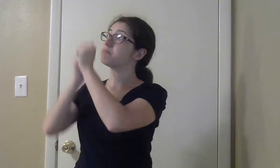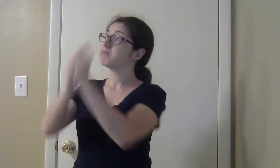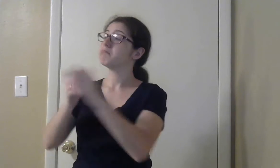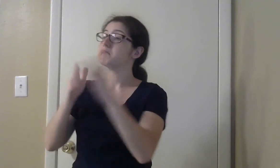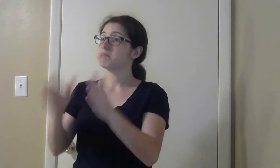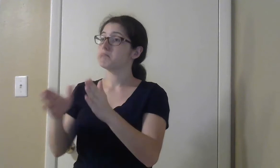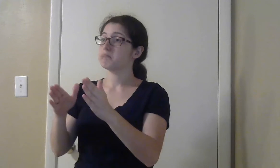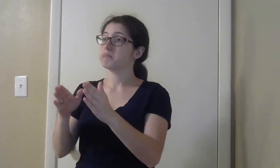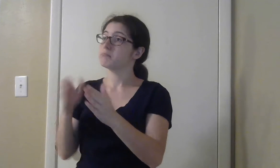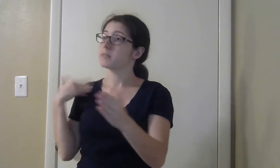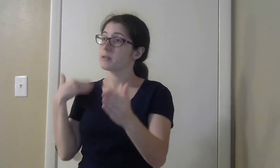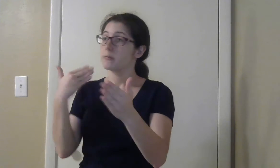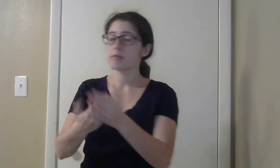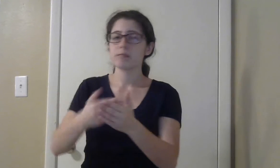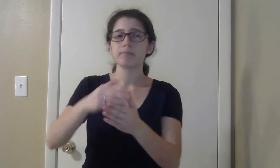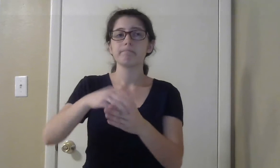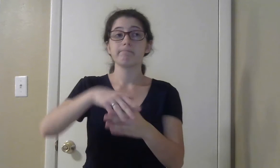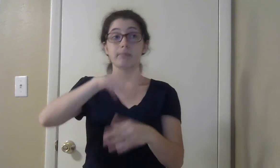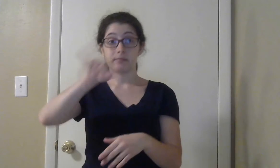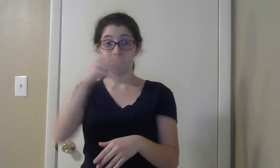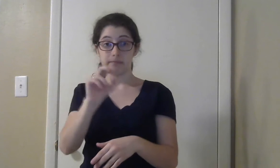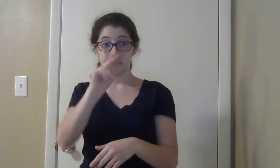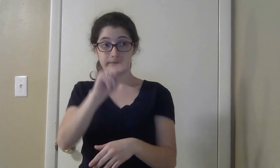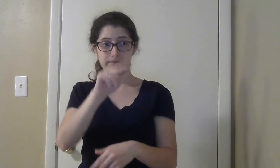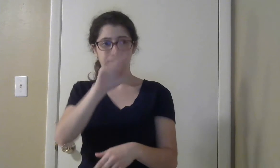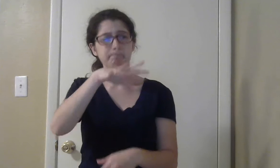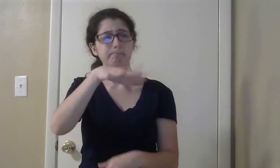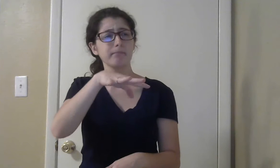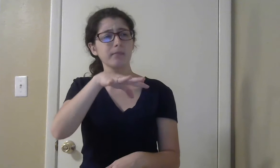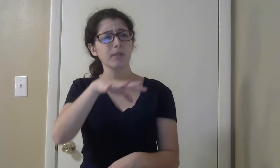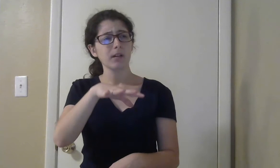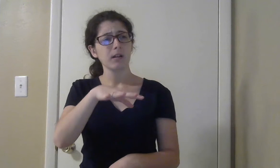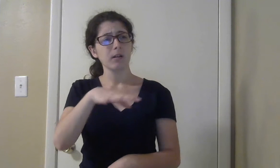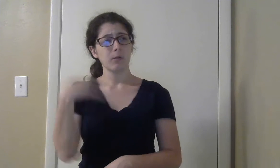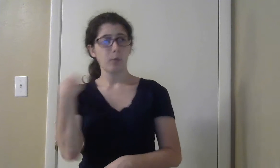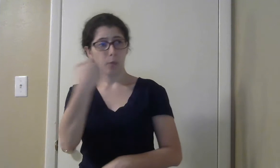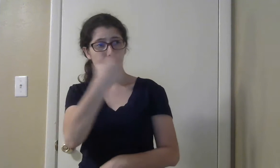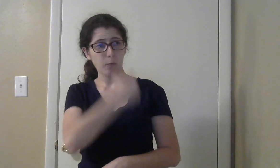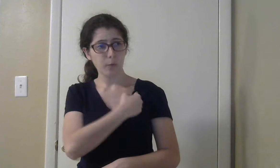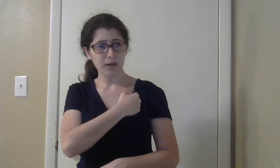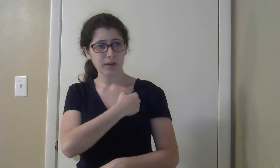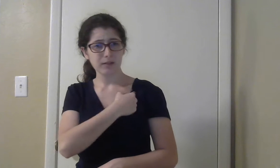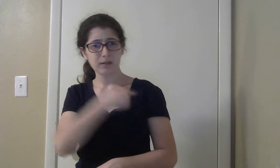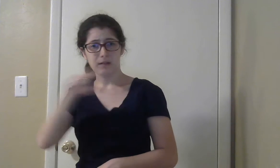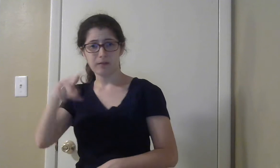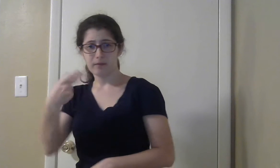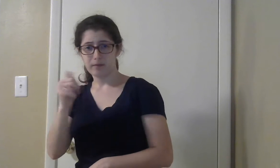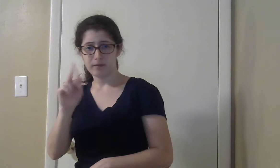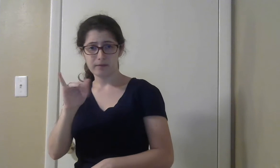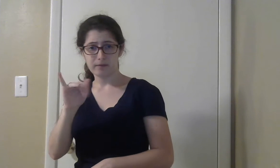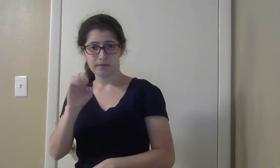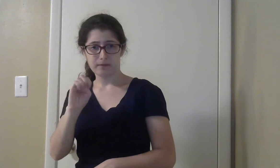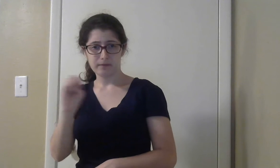asking him, why do we and the Pharisees fast, but your